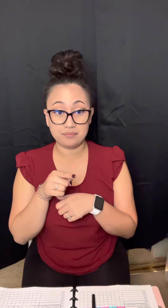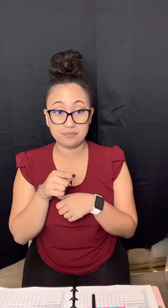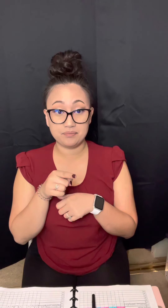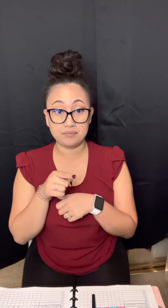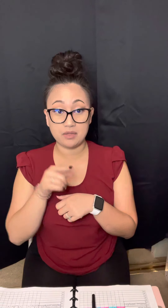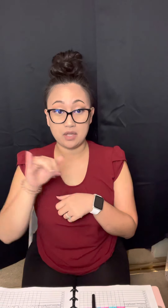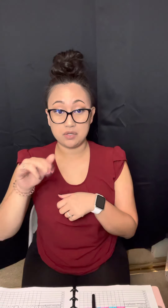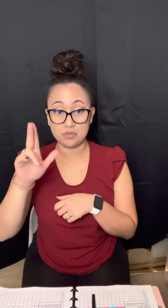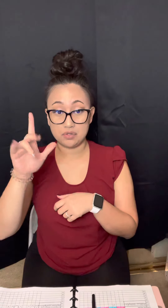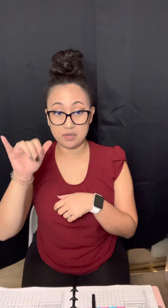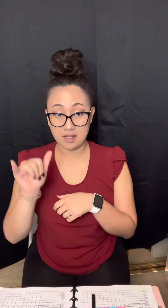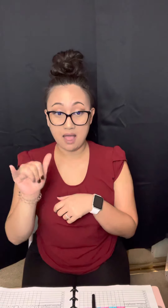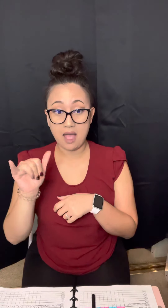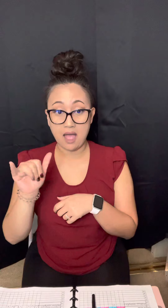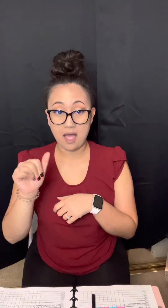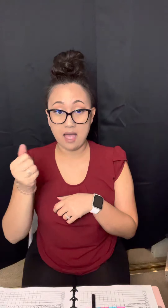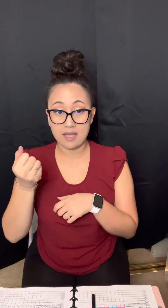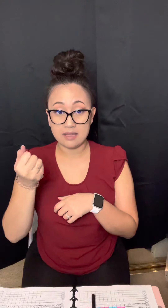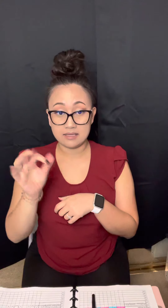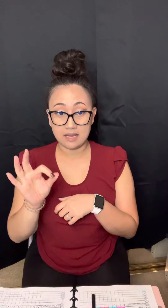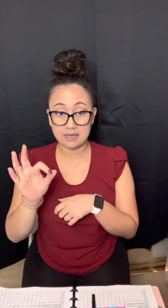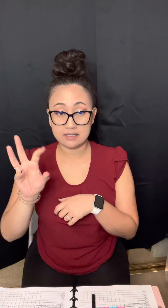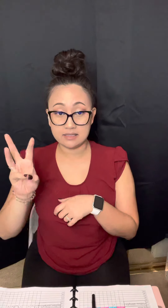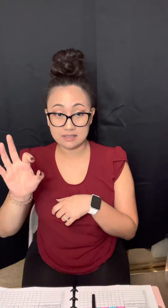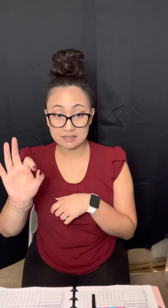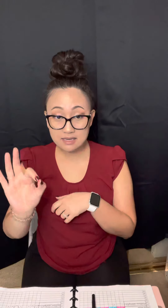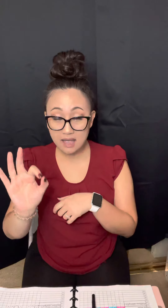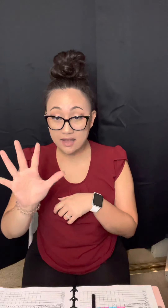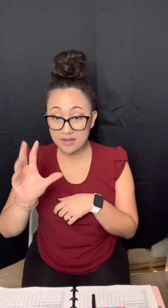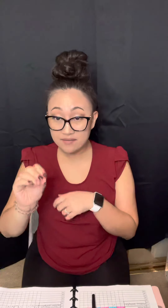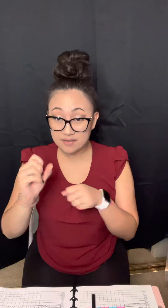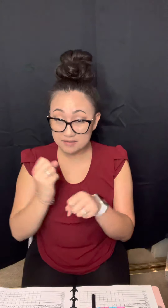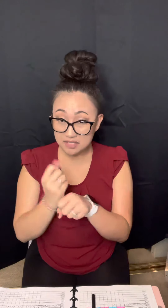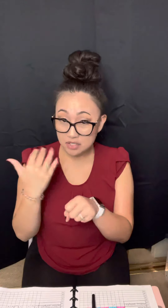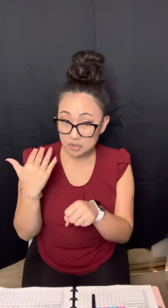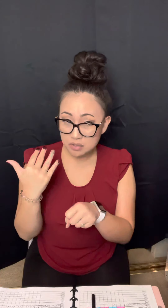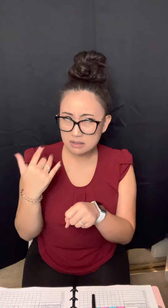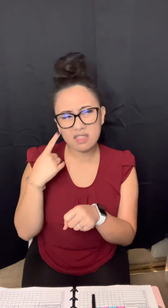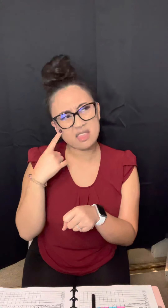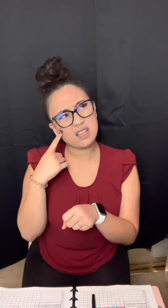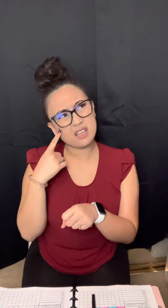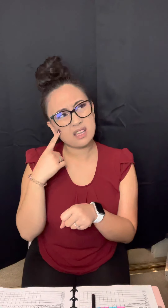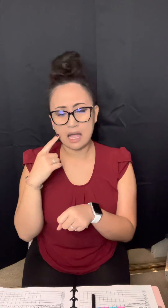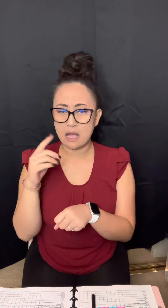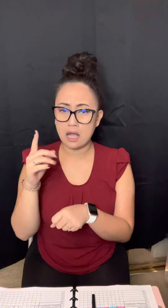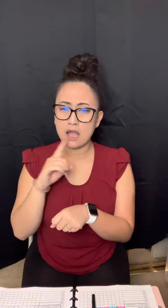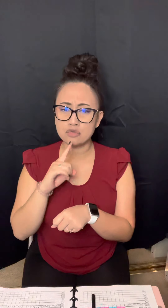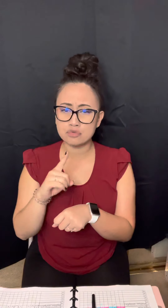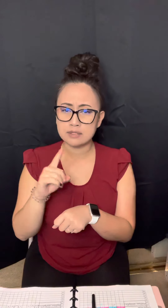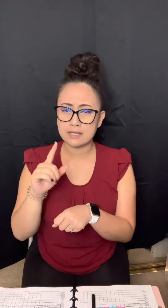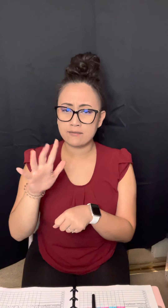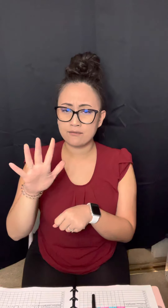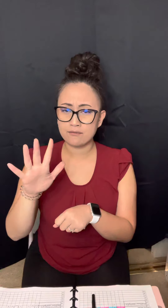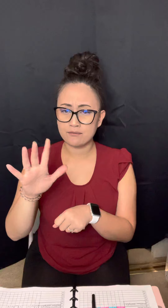1969, about 50 years ago, almost 50, actually 51 almost, a team of